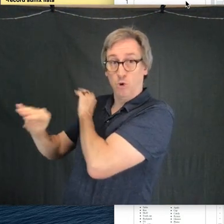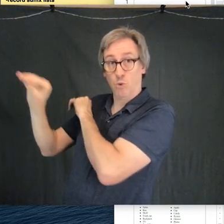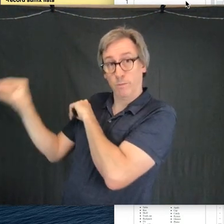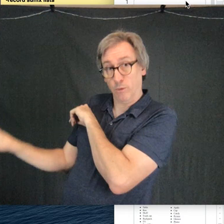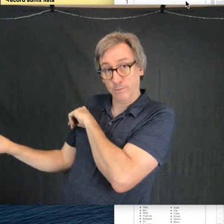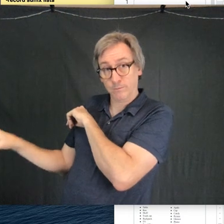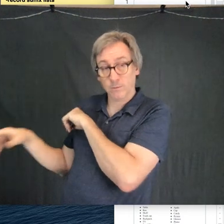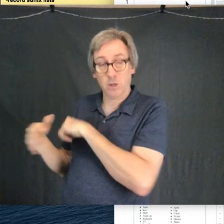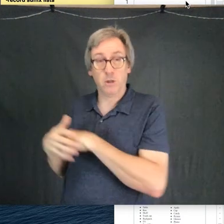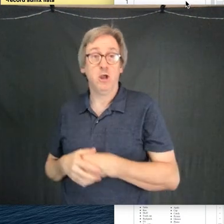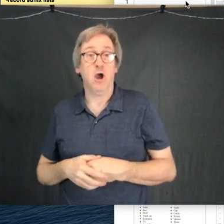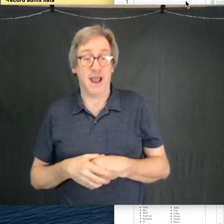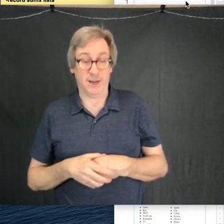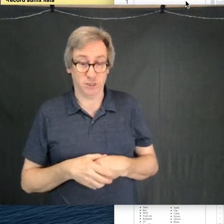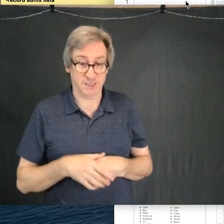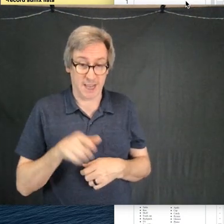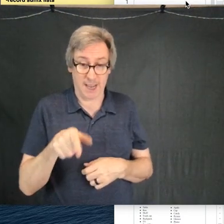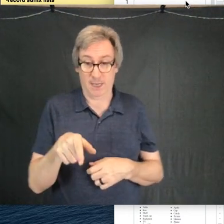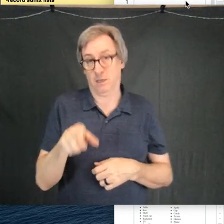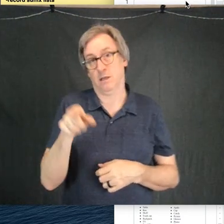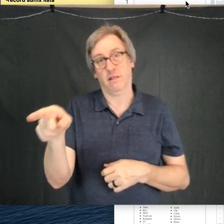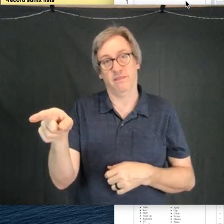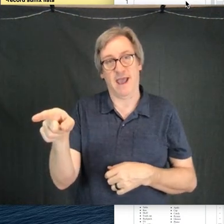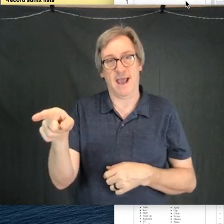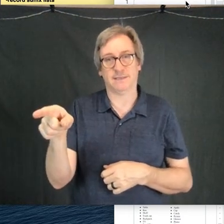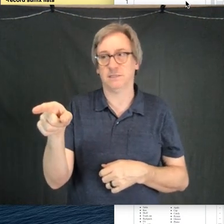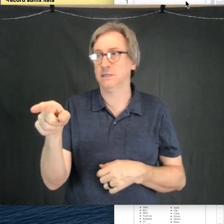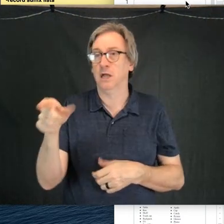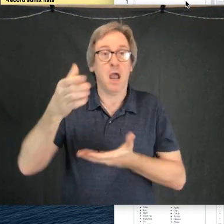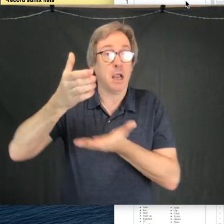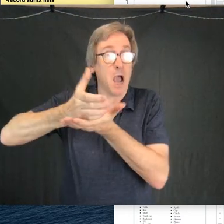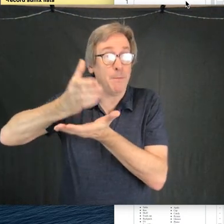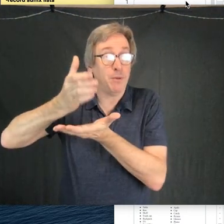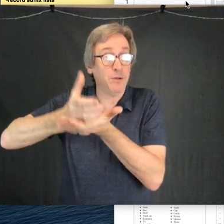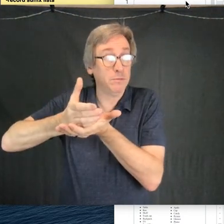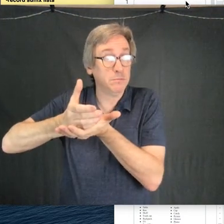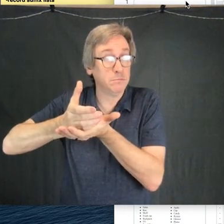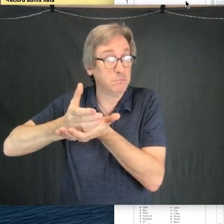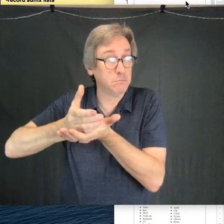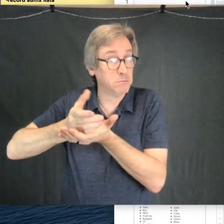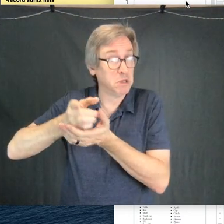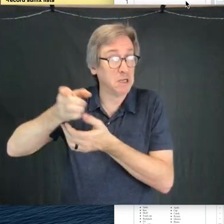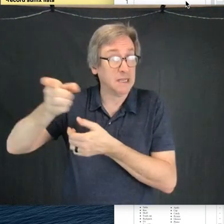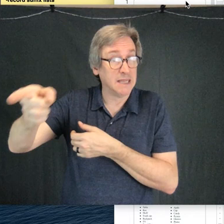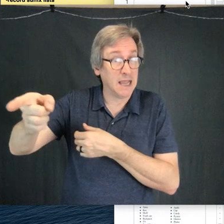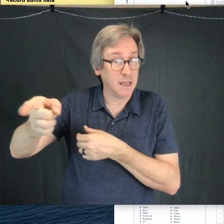right? I could say that cup,